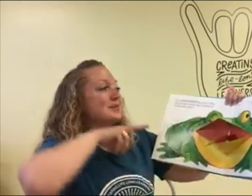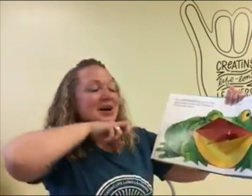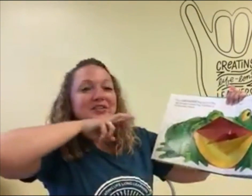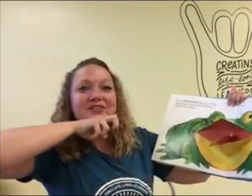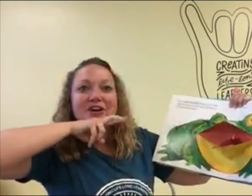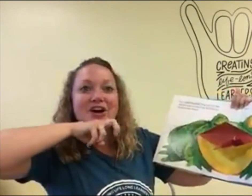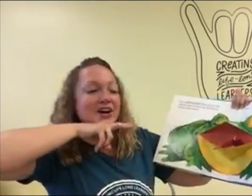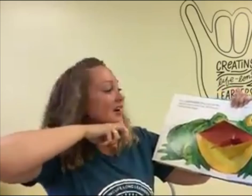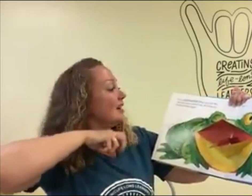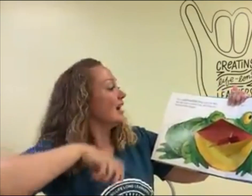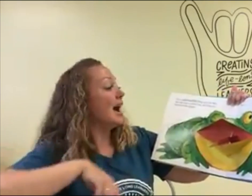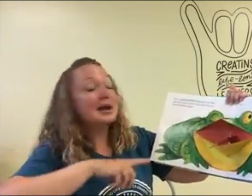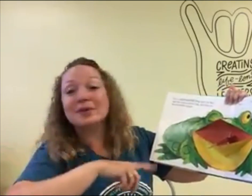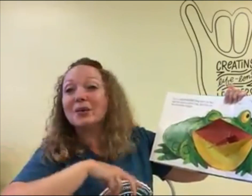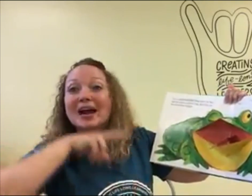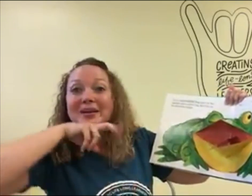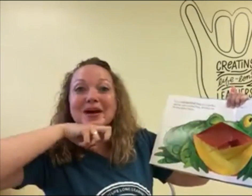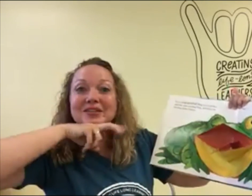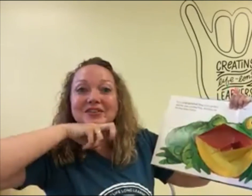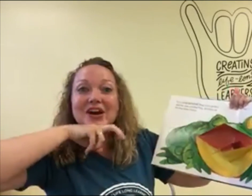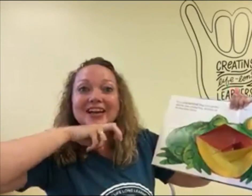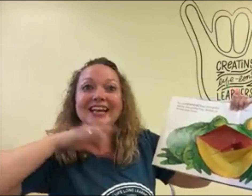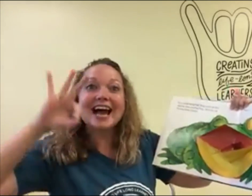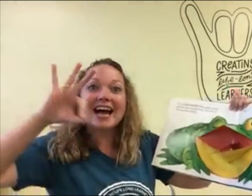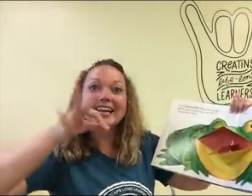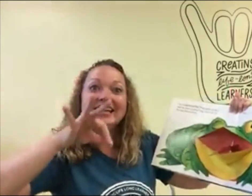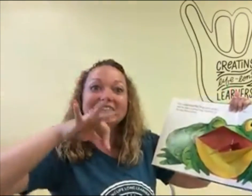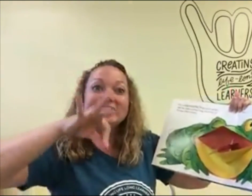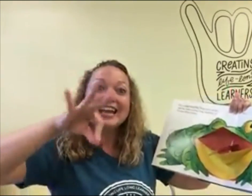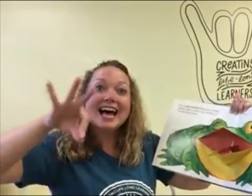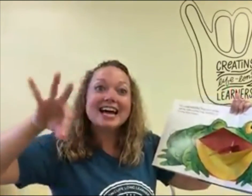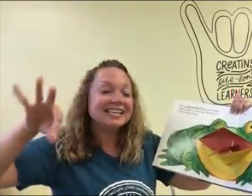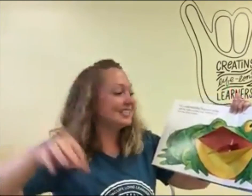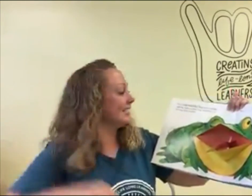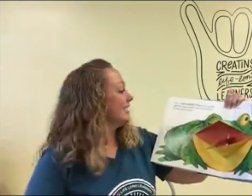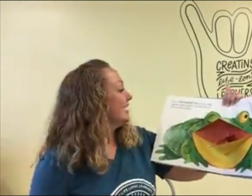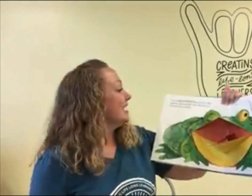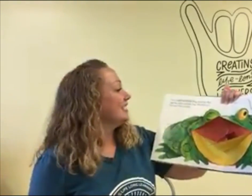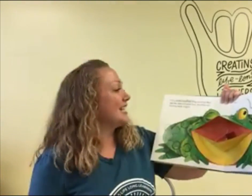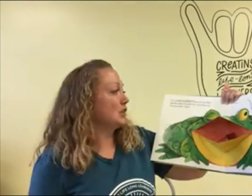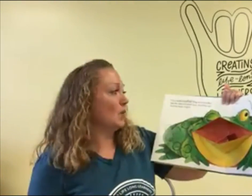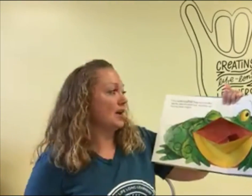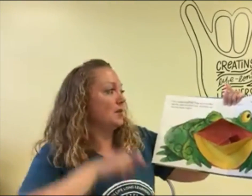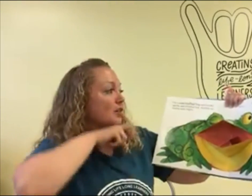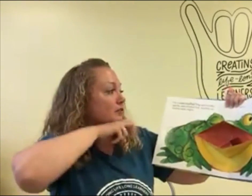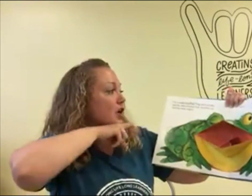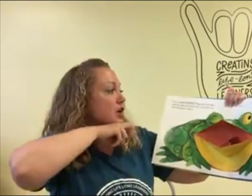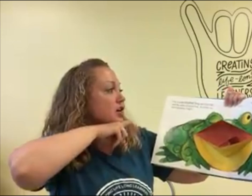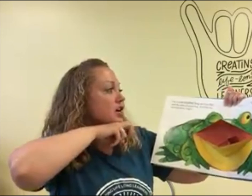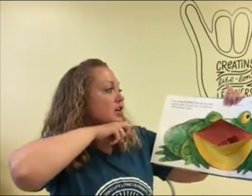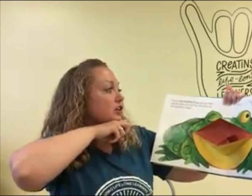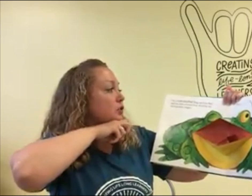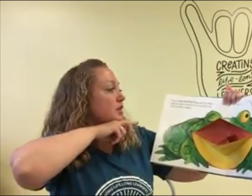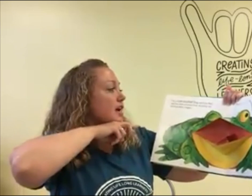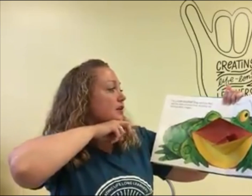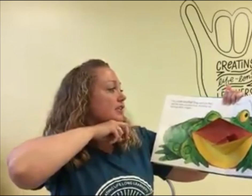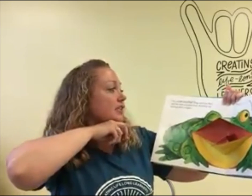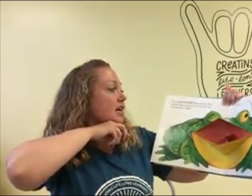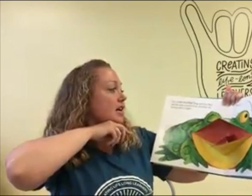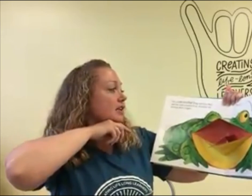frog. I'm a wide mouth frog and I eat flies, said the wide mouth frog, shooting out his tongue, long sticky tongue.